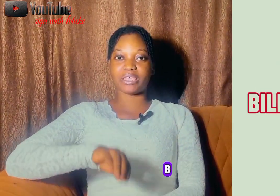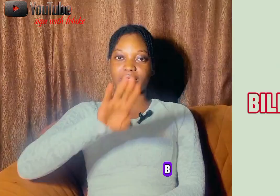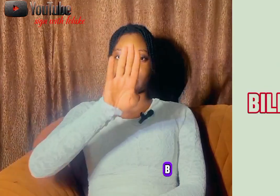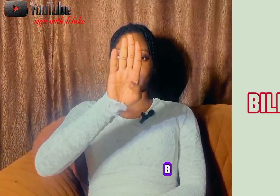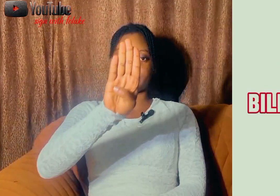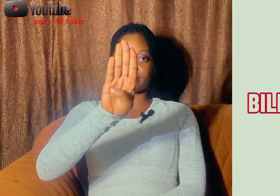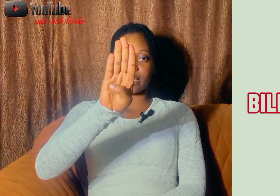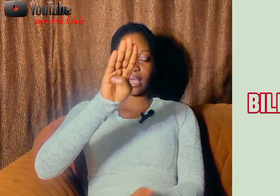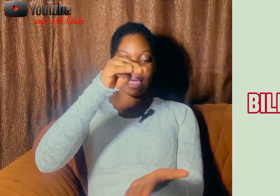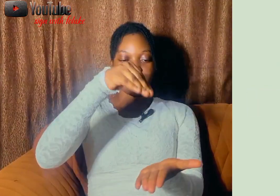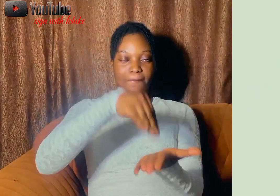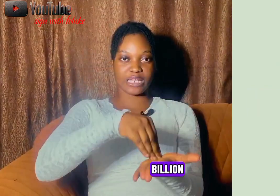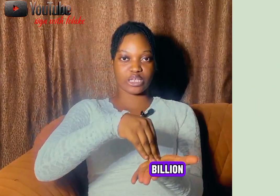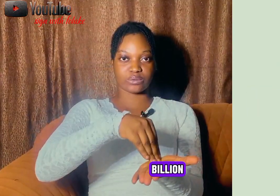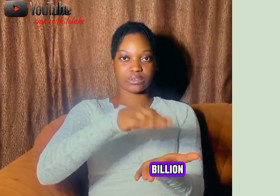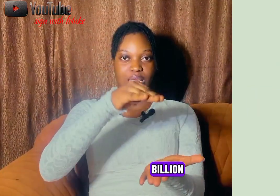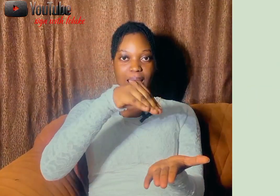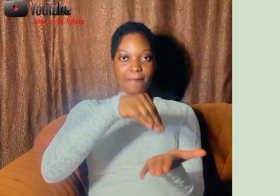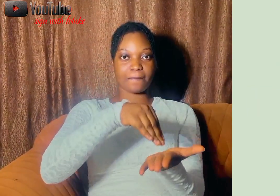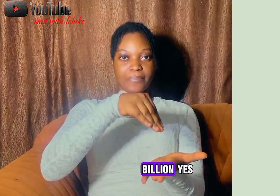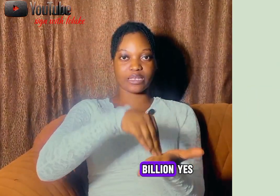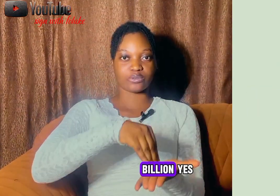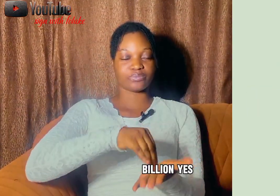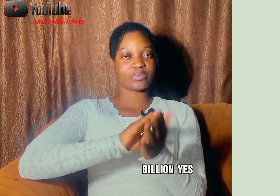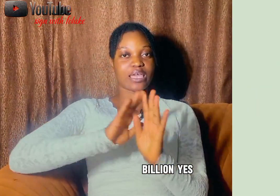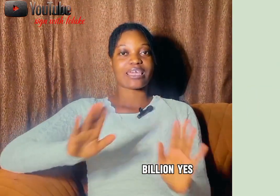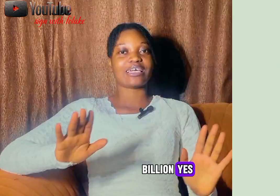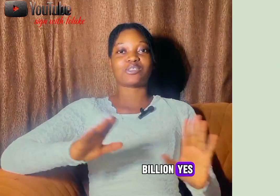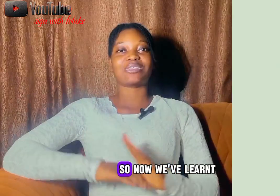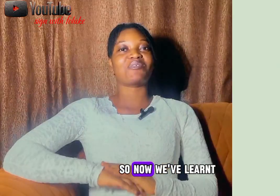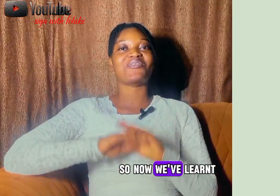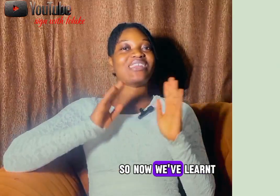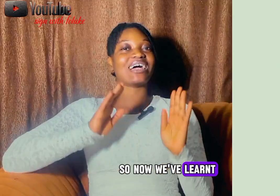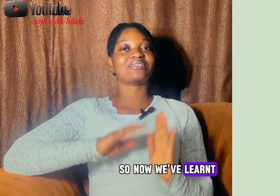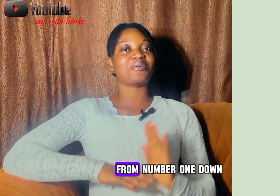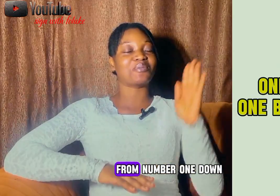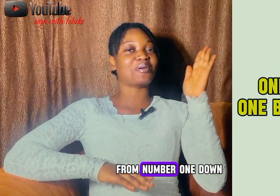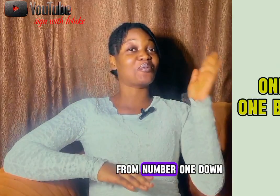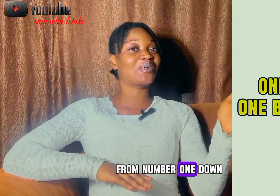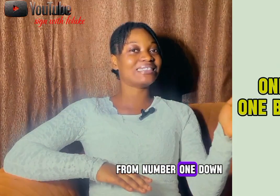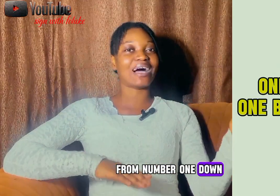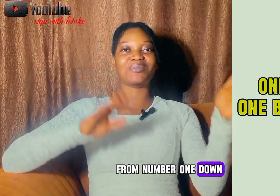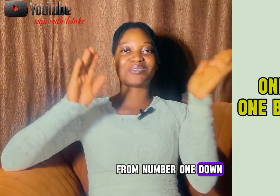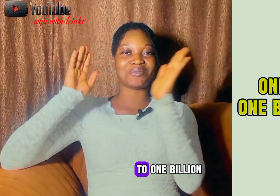B, billion, billion. Yeah, so now we've learned from number 1 down to